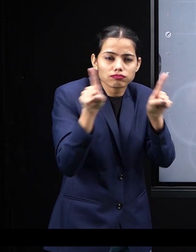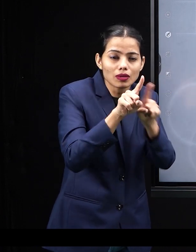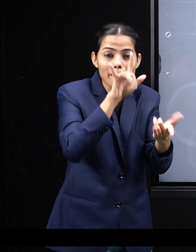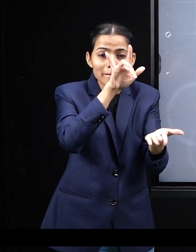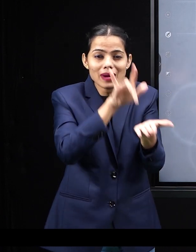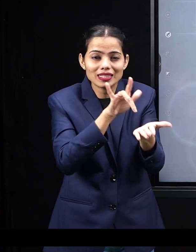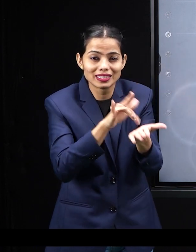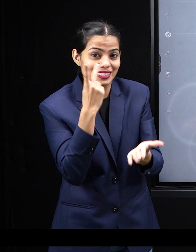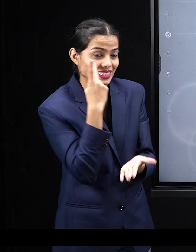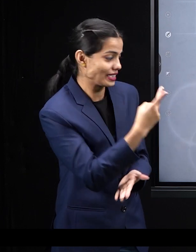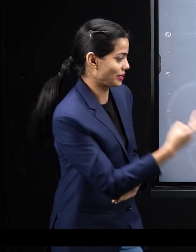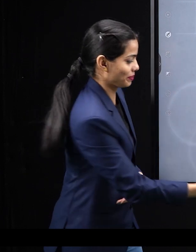the center O.